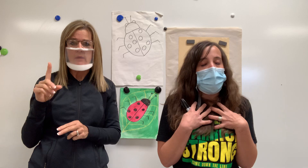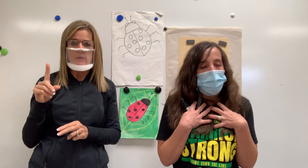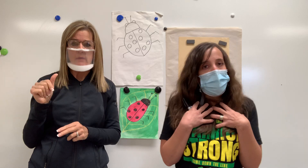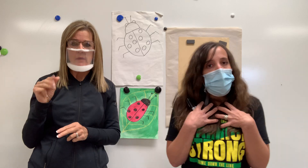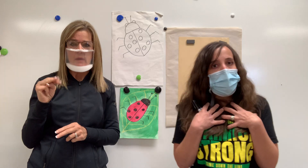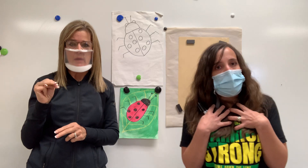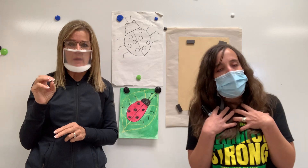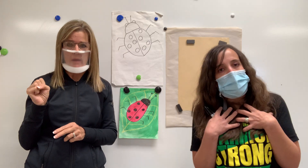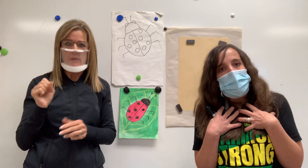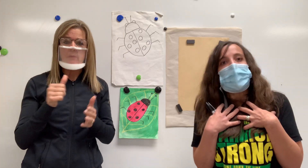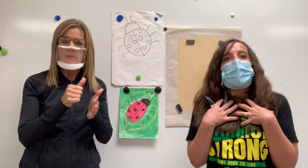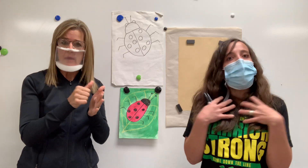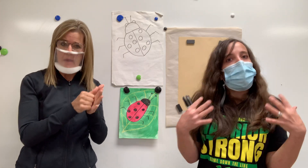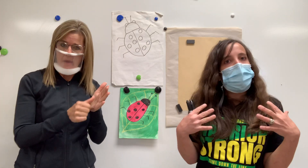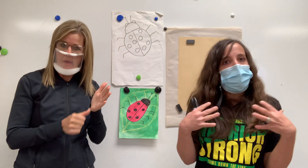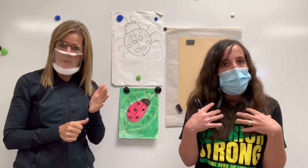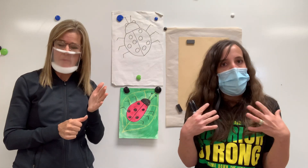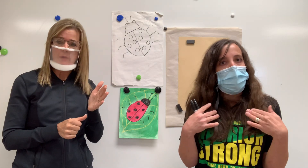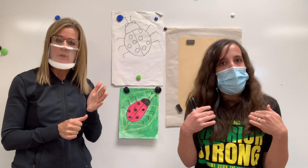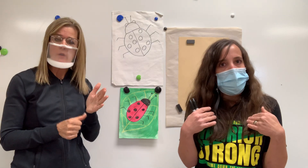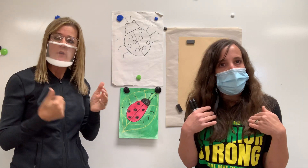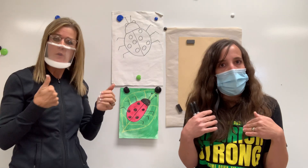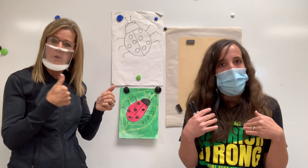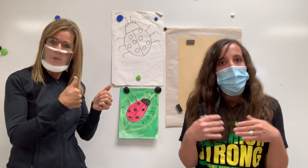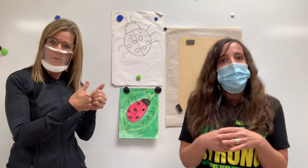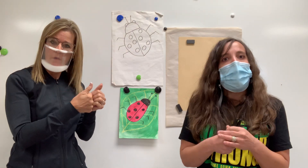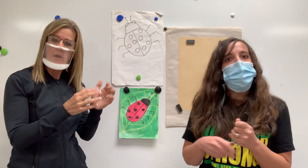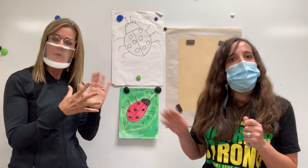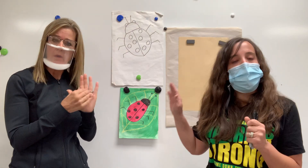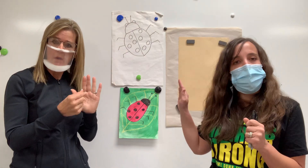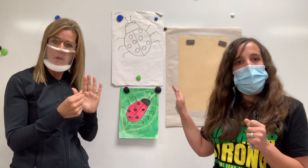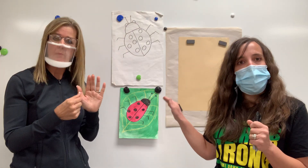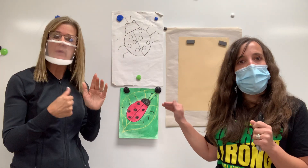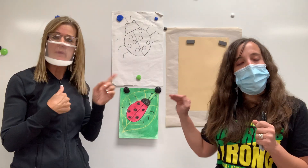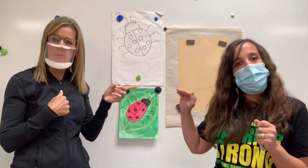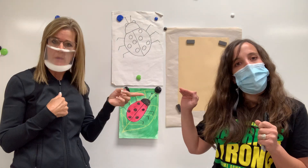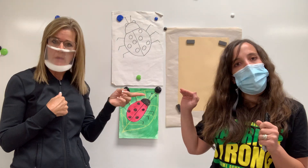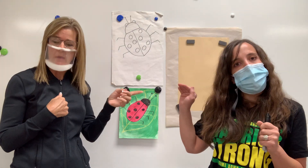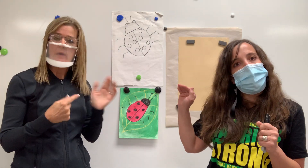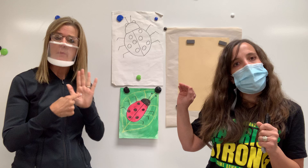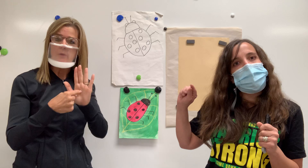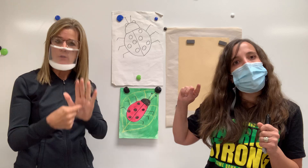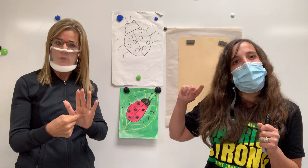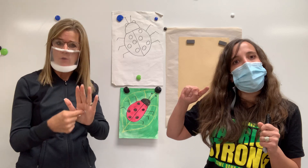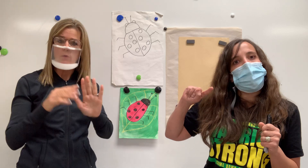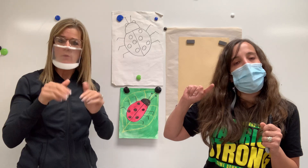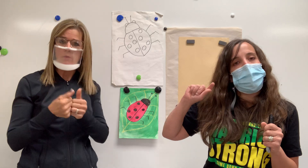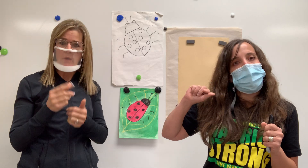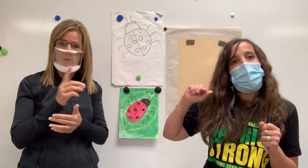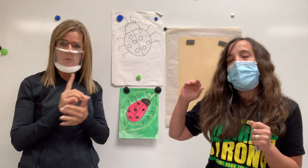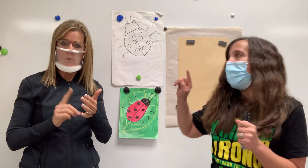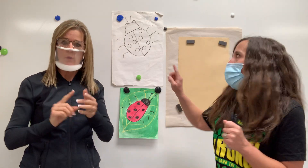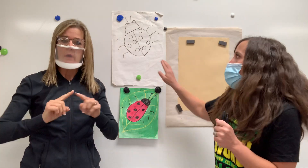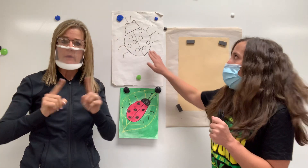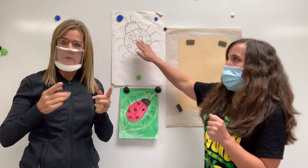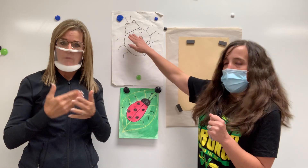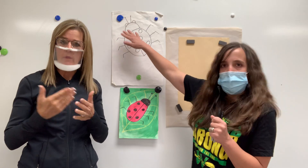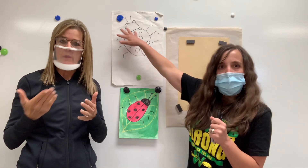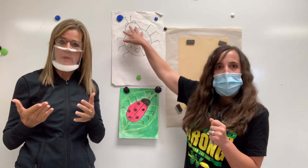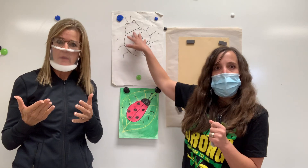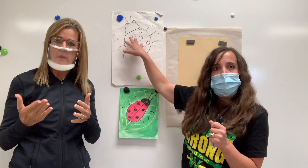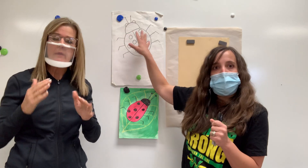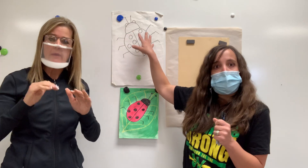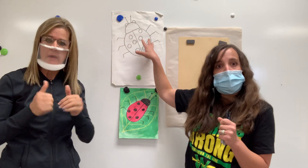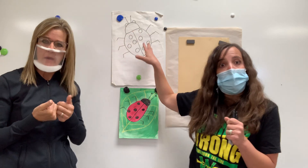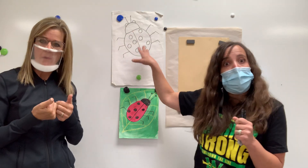you're going to follow along with me, and you're going to draw what I draw. I'm going to show you how to draw different things by just showing you how I'm going to break